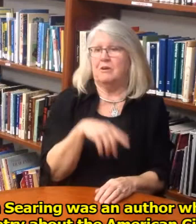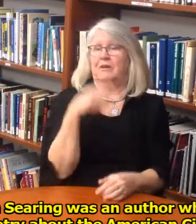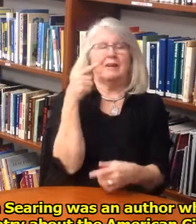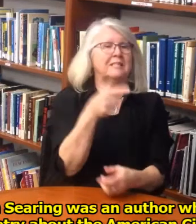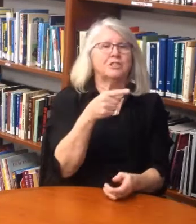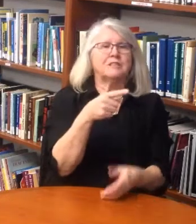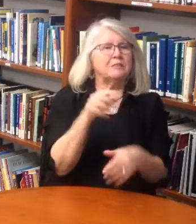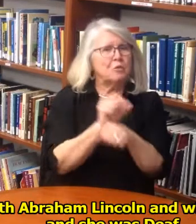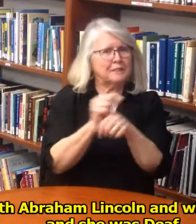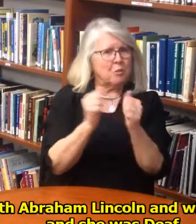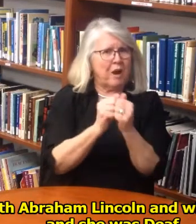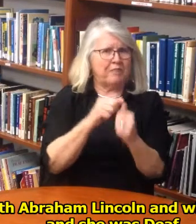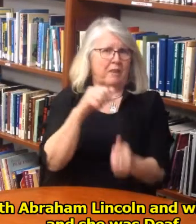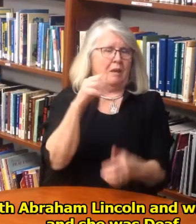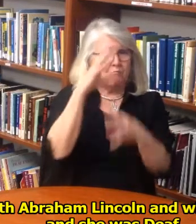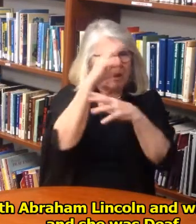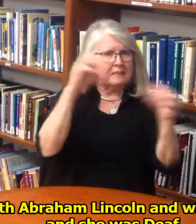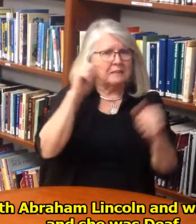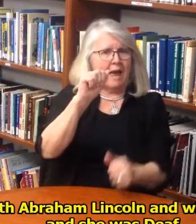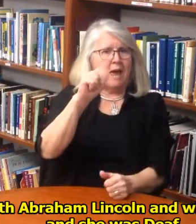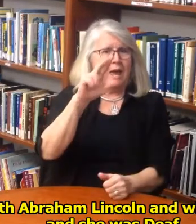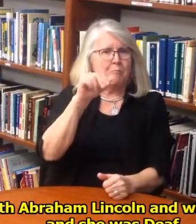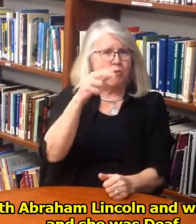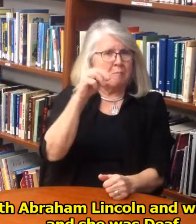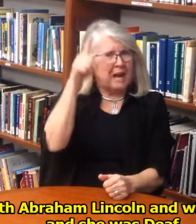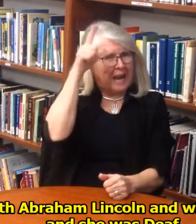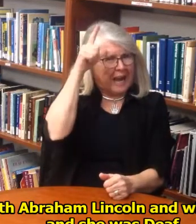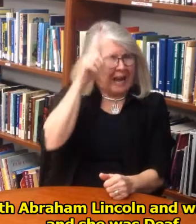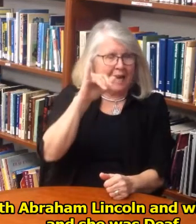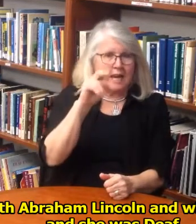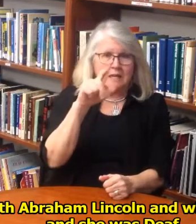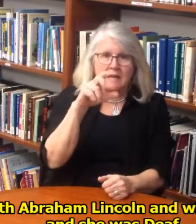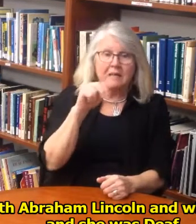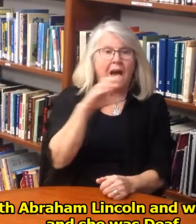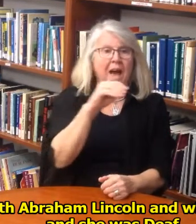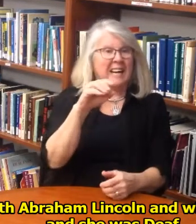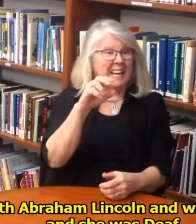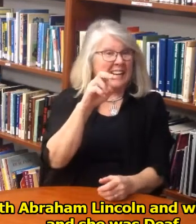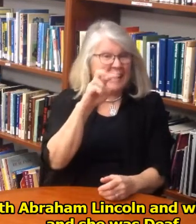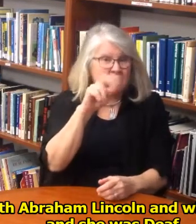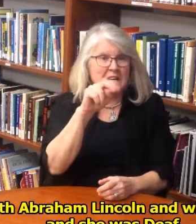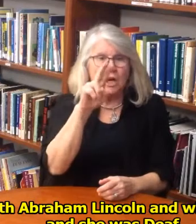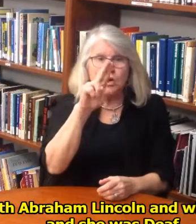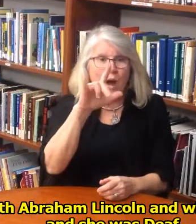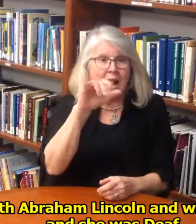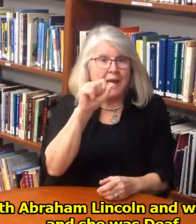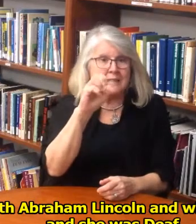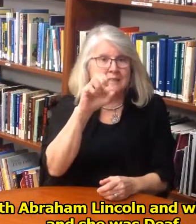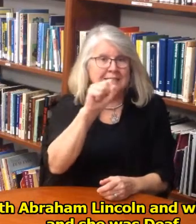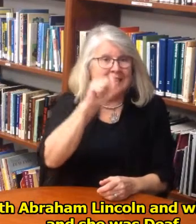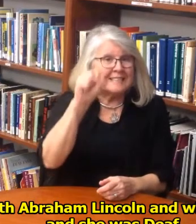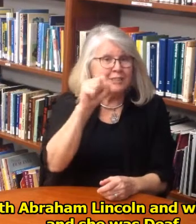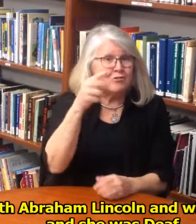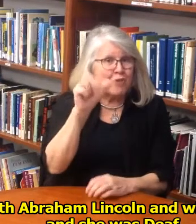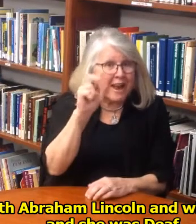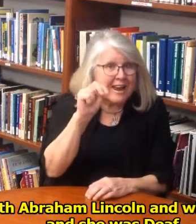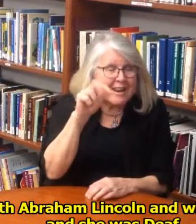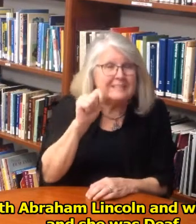War. She worked with Abraham Lincoln and with Ulysses S.